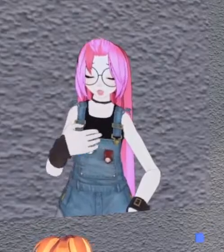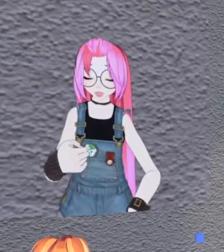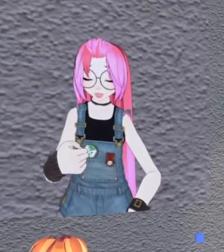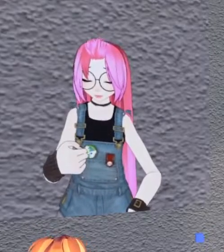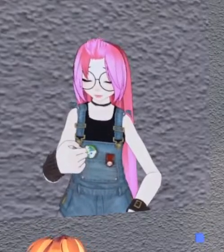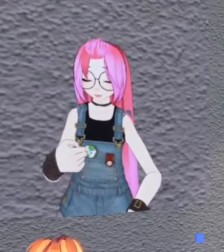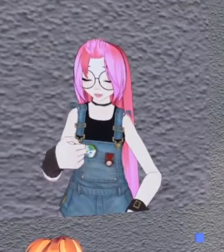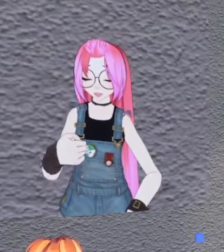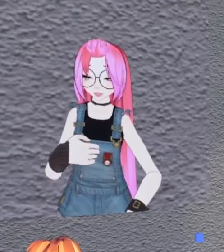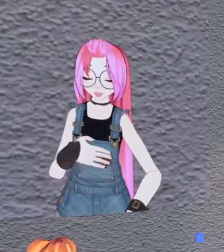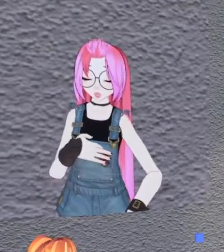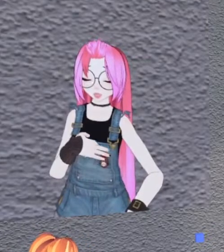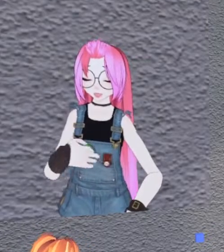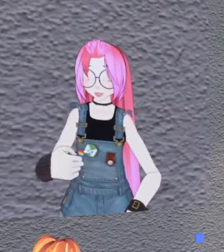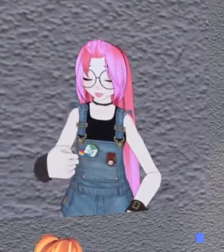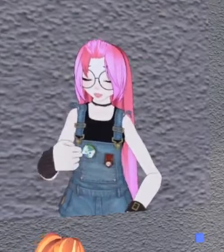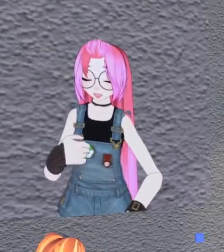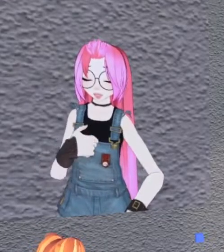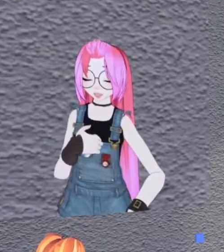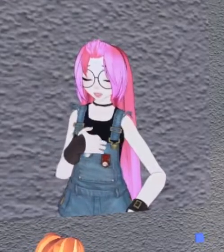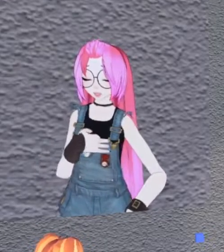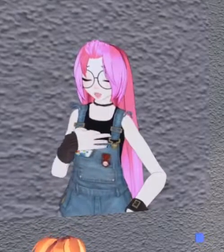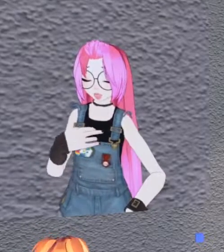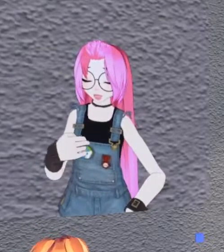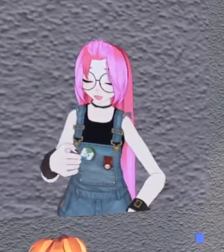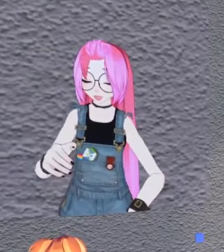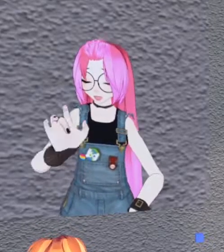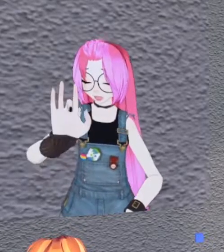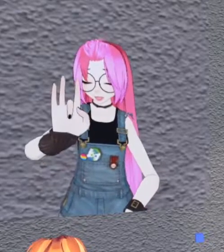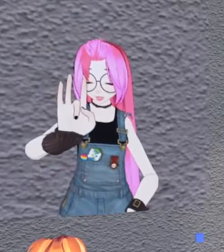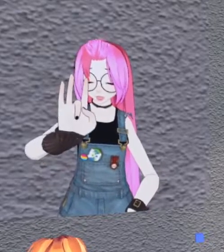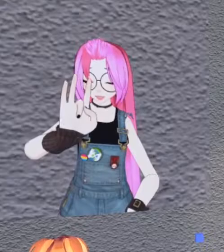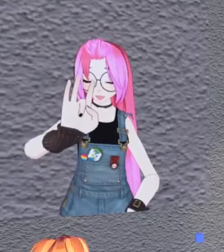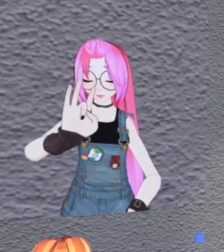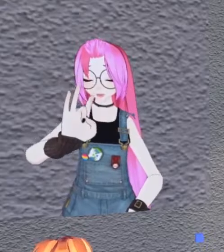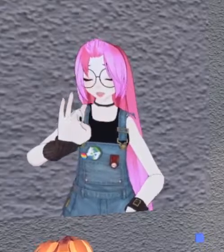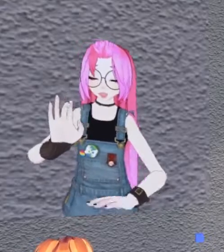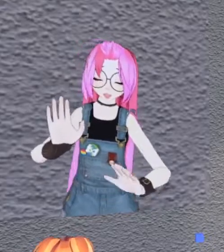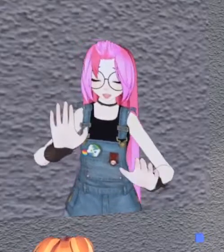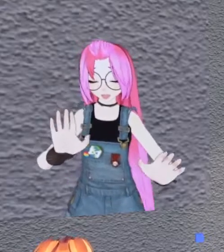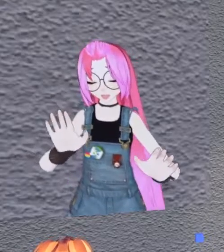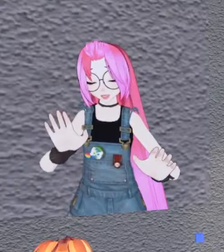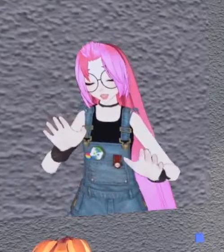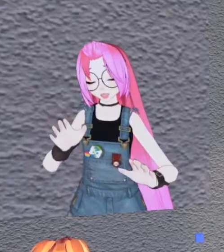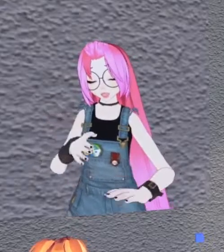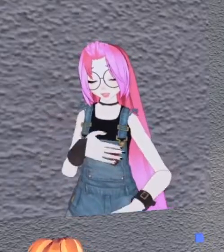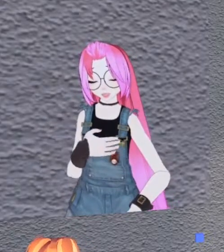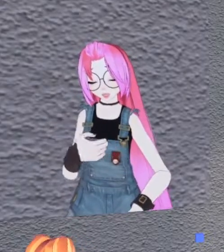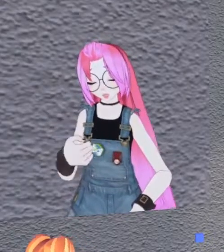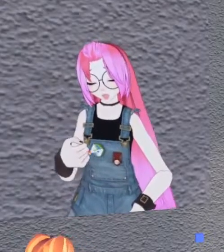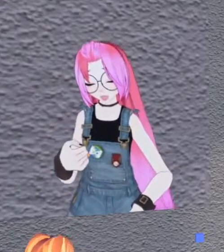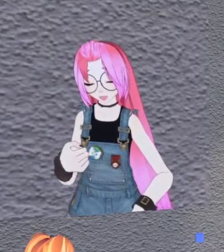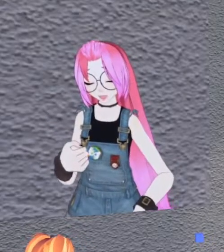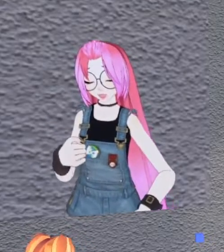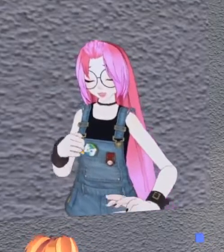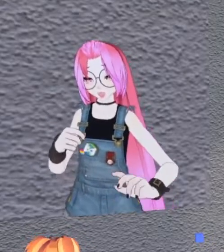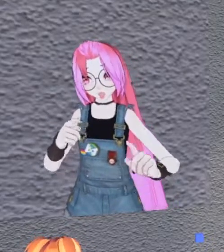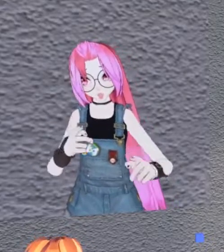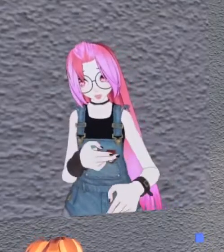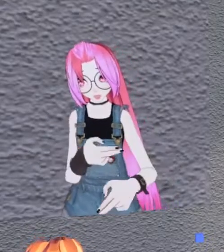white. And I see a lot of students sign this for like because they can't do this, and it can be in some context skewed as white. So you got to be careful,